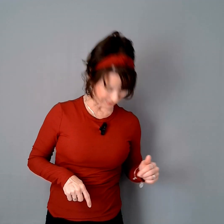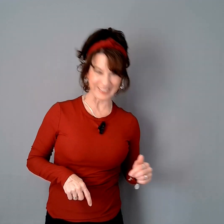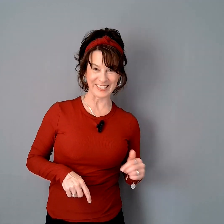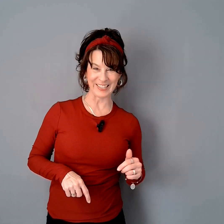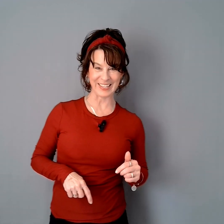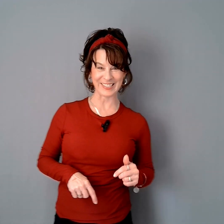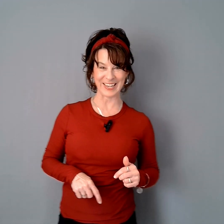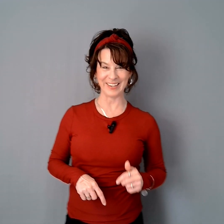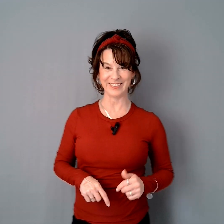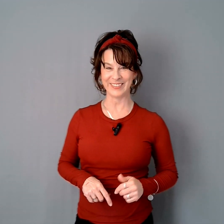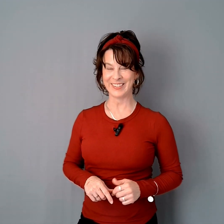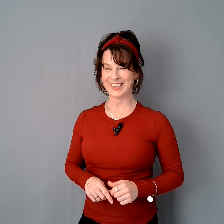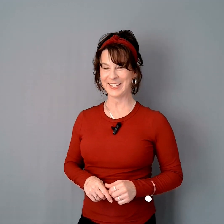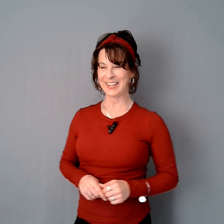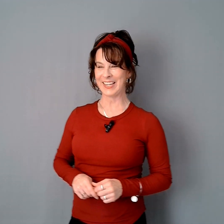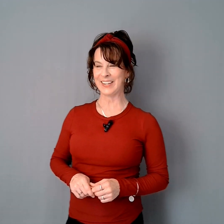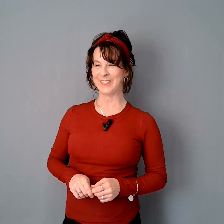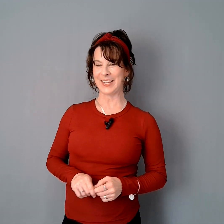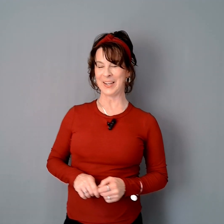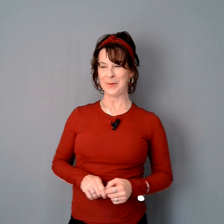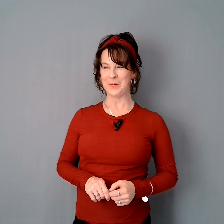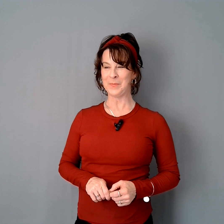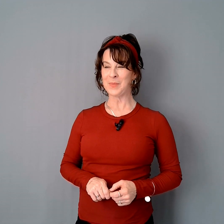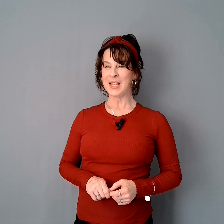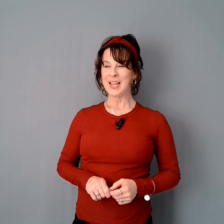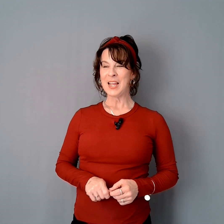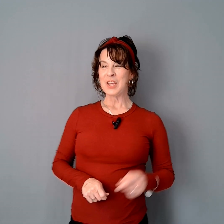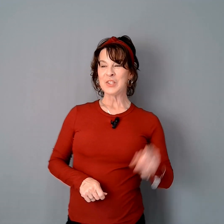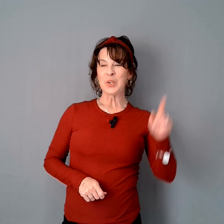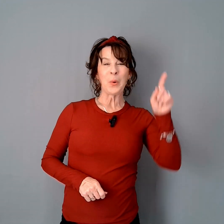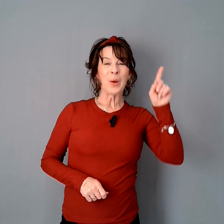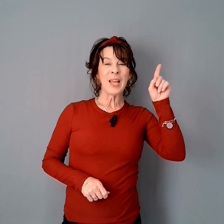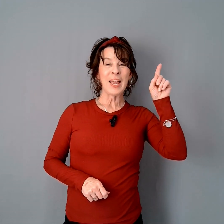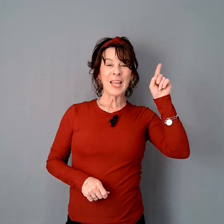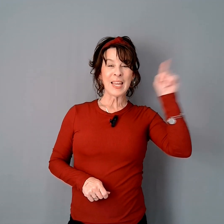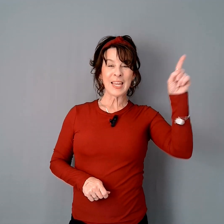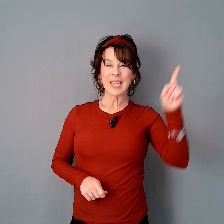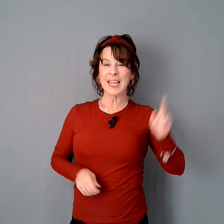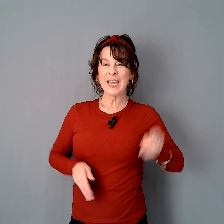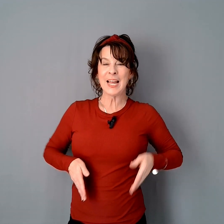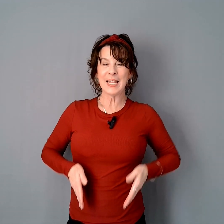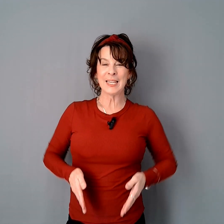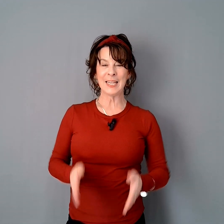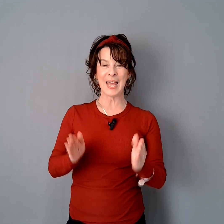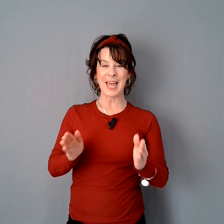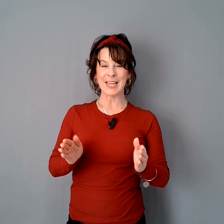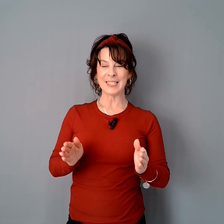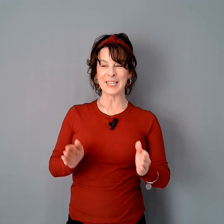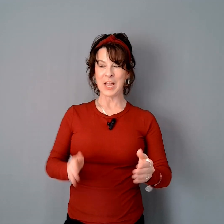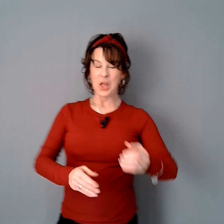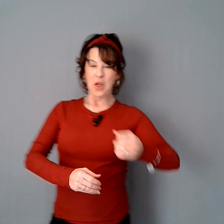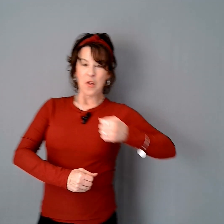smoothly this time. Here we go. So he let